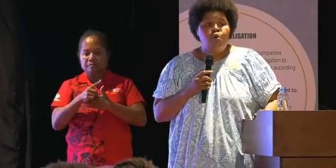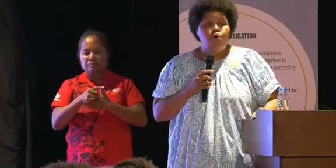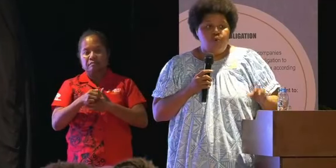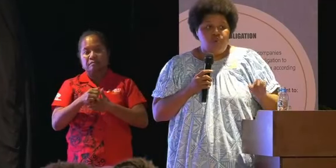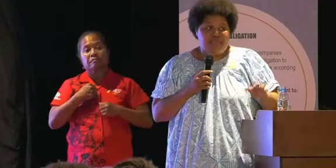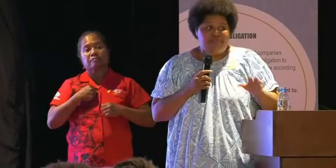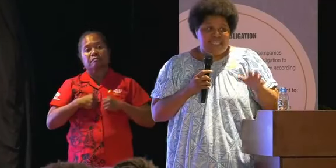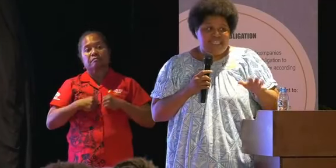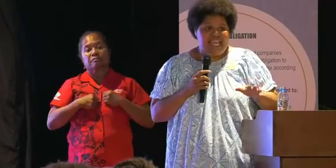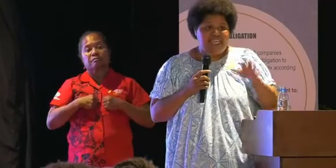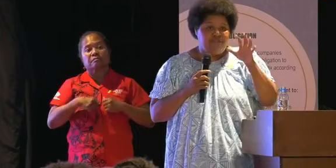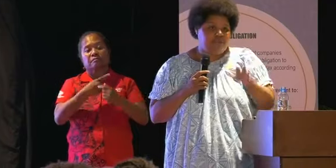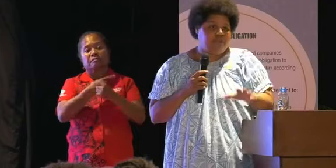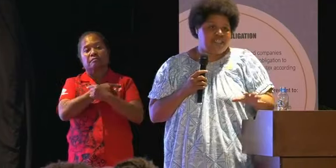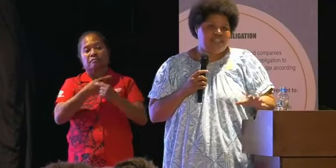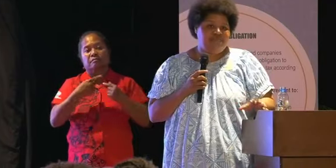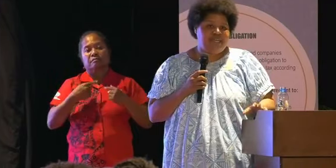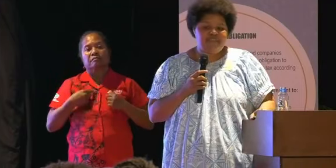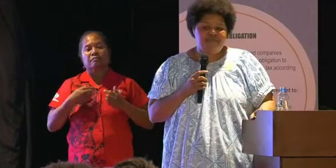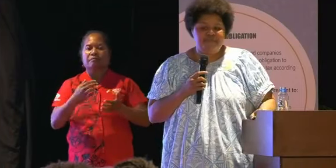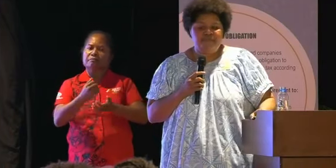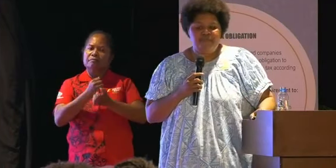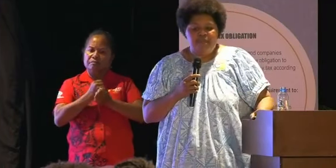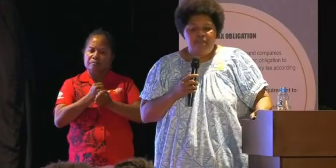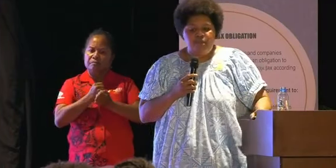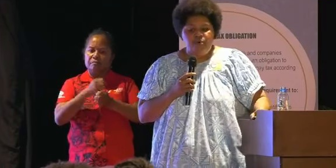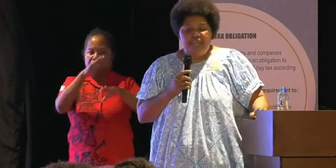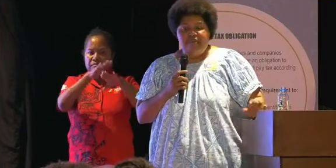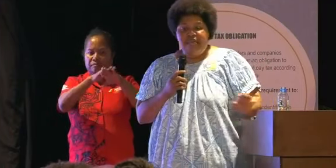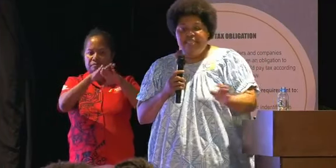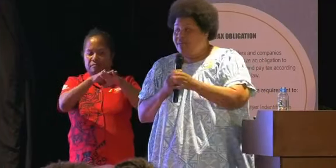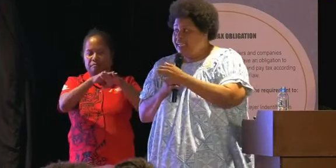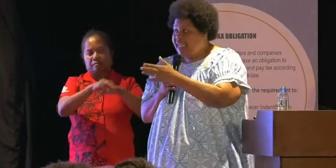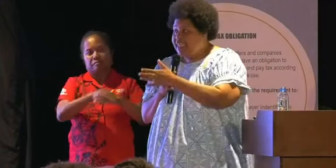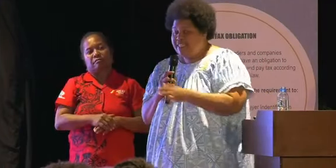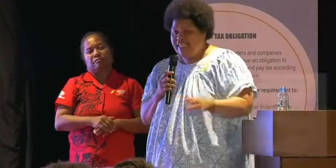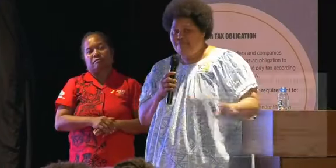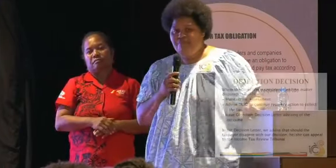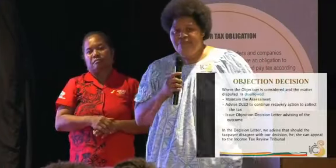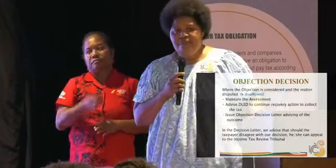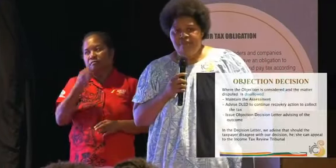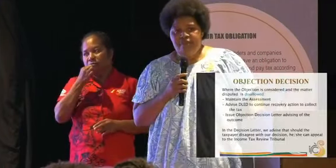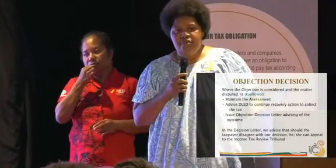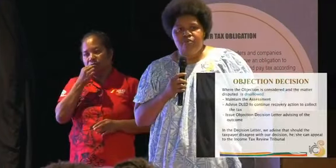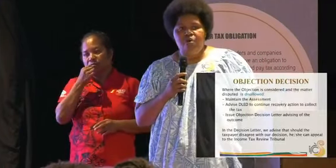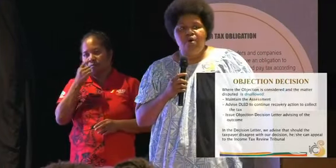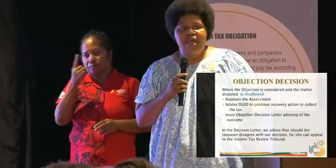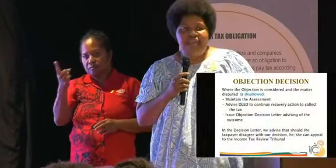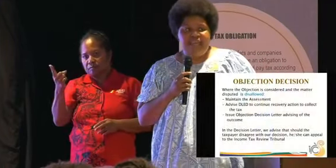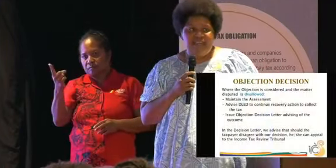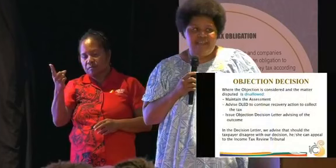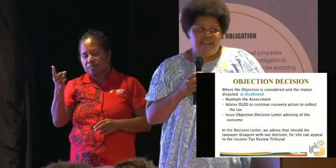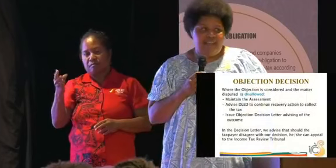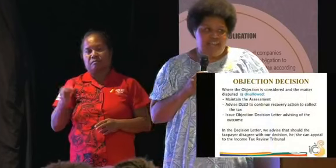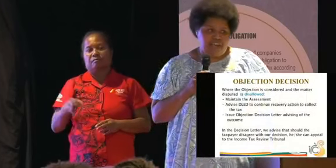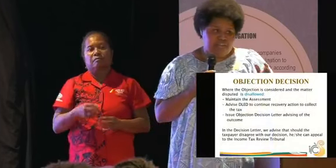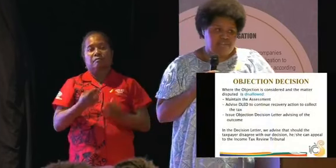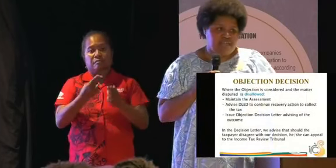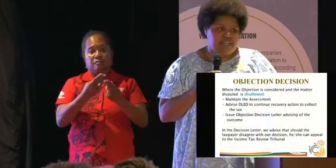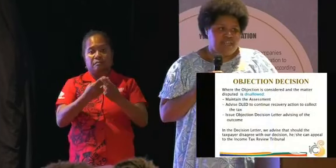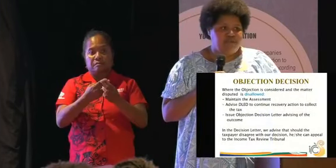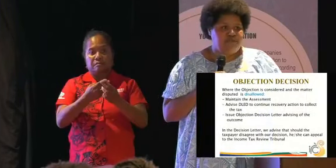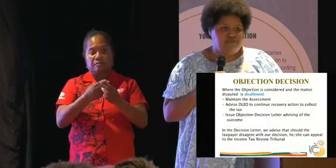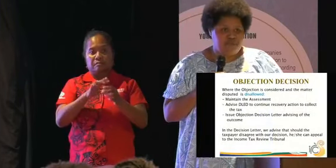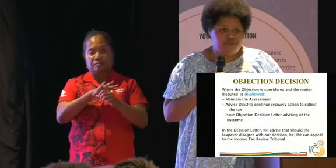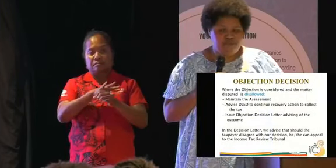disallowed. We maintain the full assessment. We advise our DLED team to go ahead and